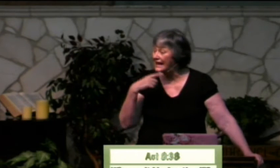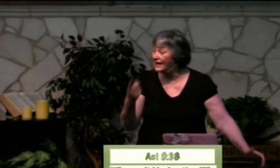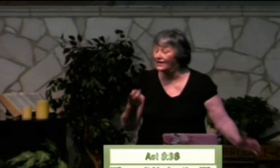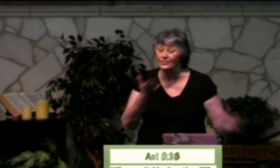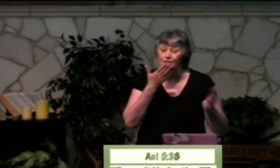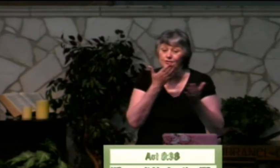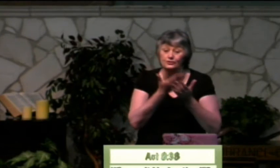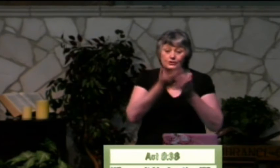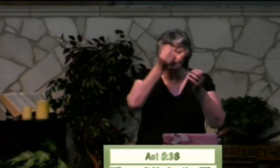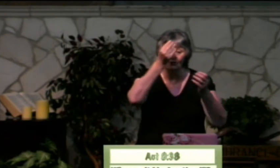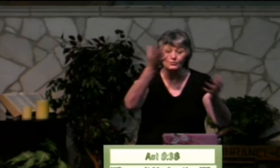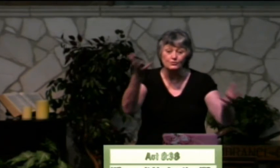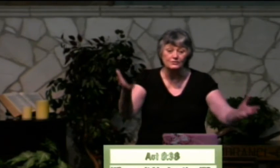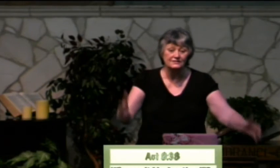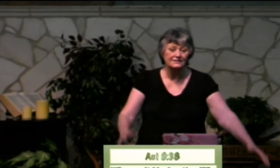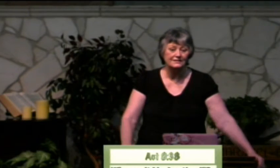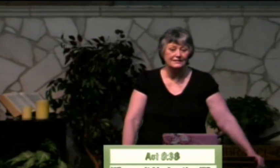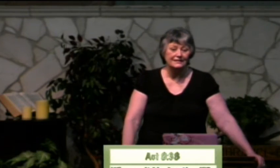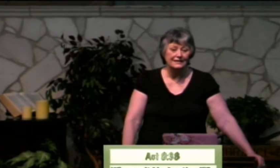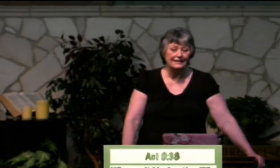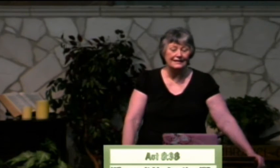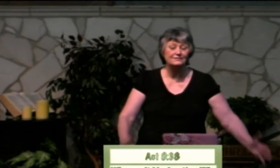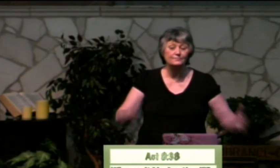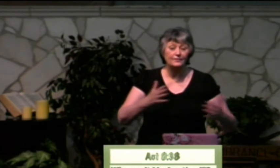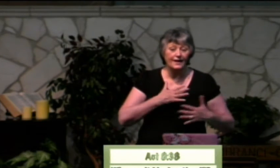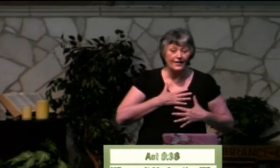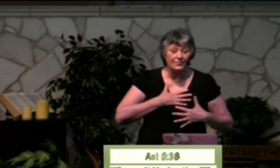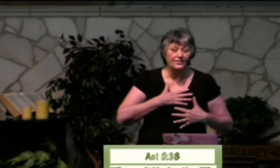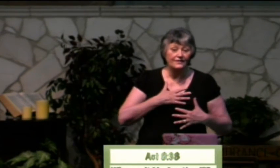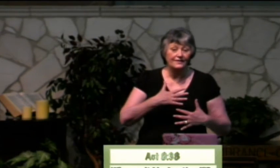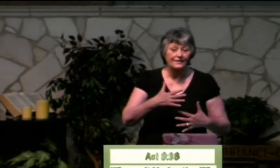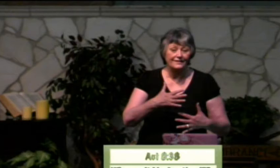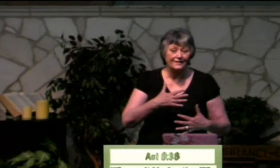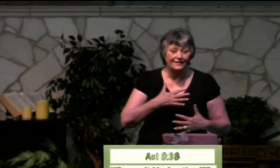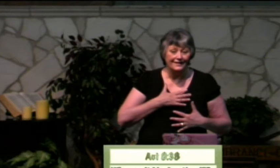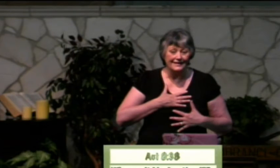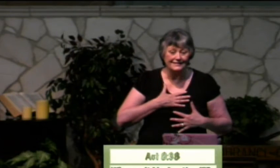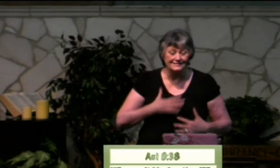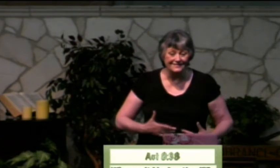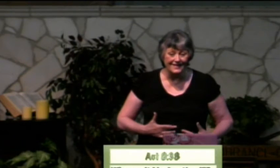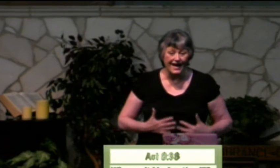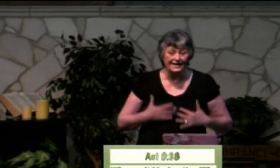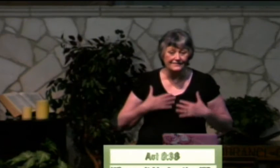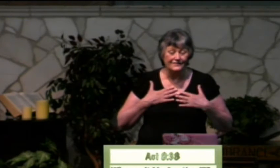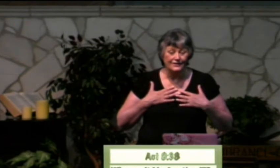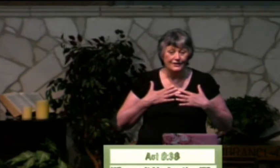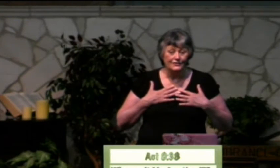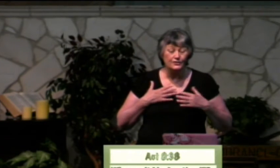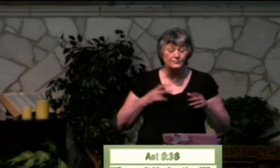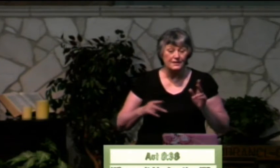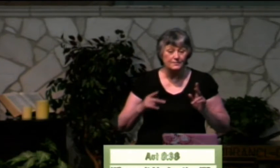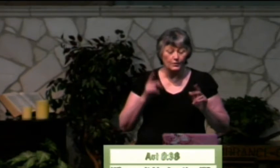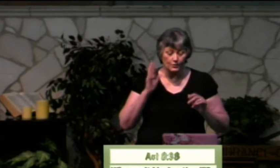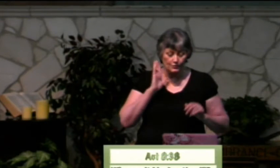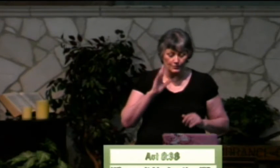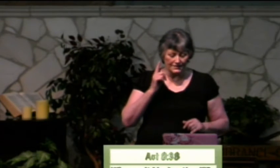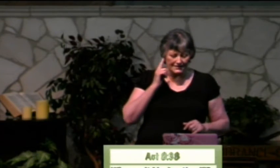Tell the good news. It's breath. It's life to the people who will hear